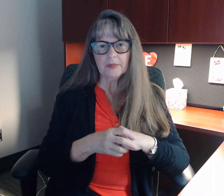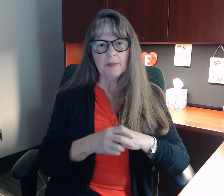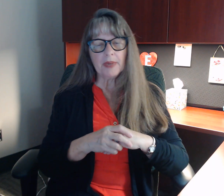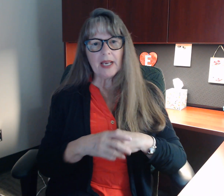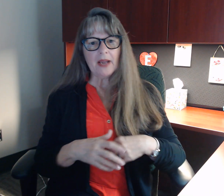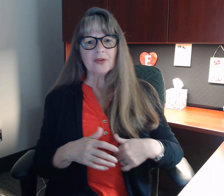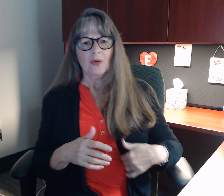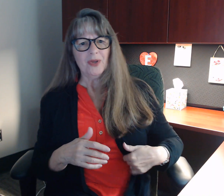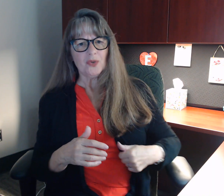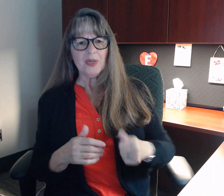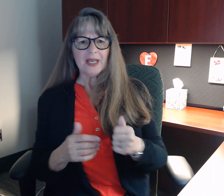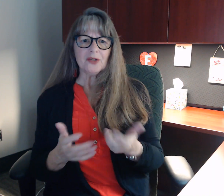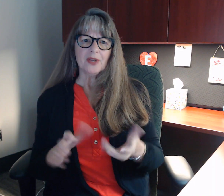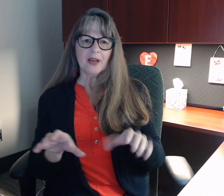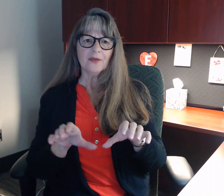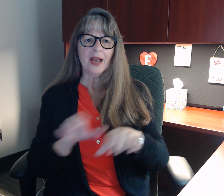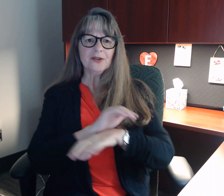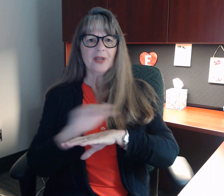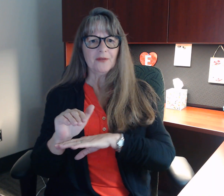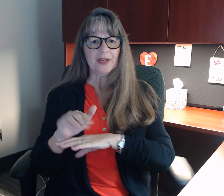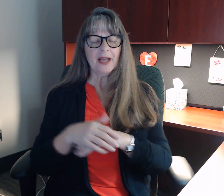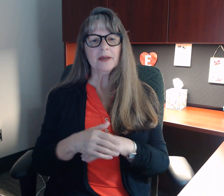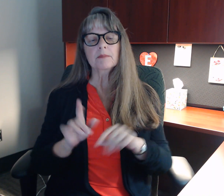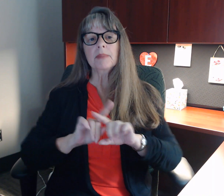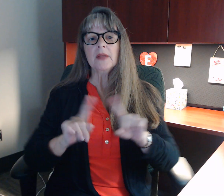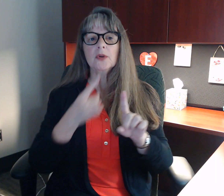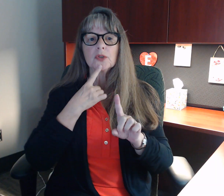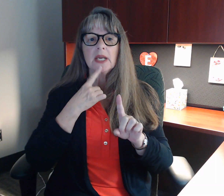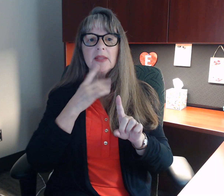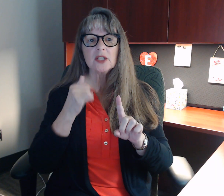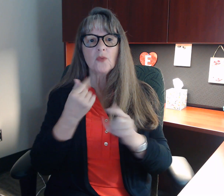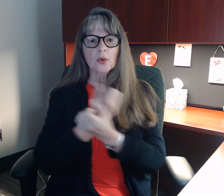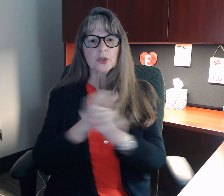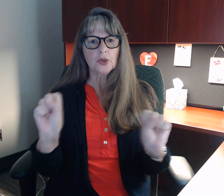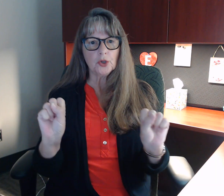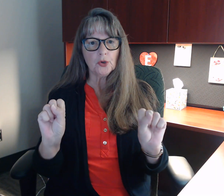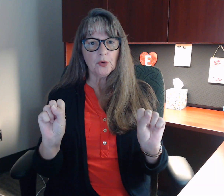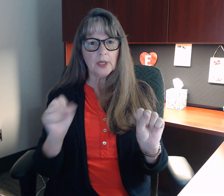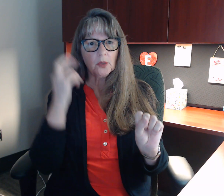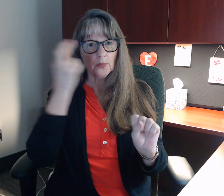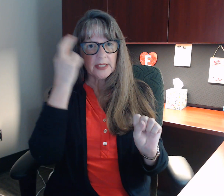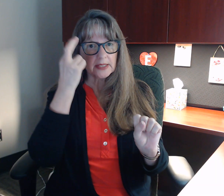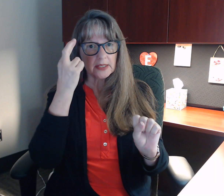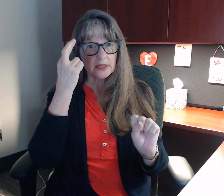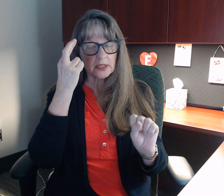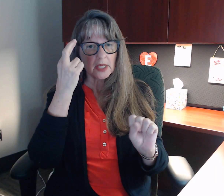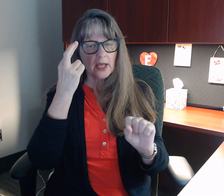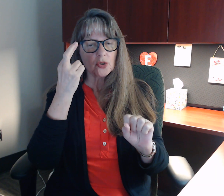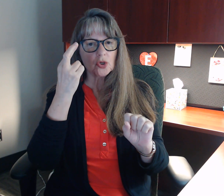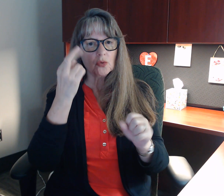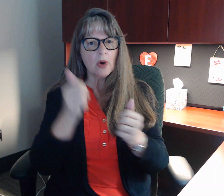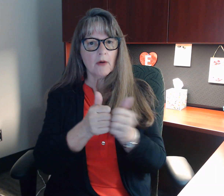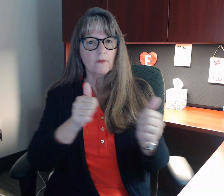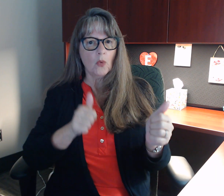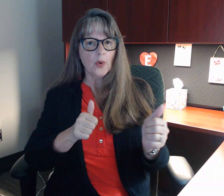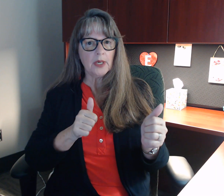But I thought, once a week? I do that every night. But they're saying that's for security reasons, to avoid